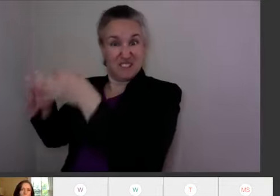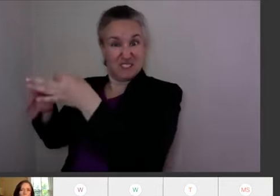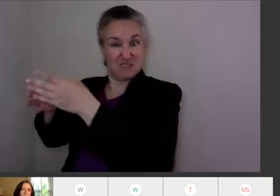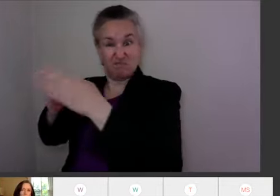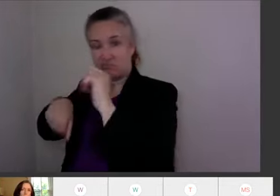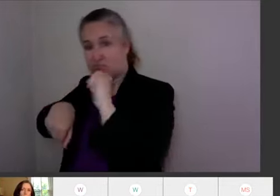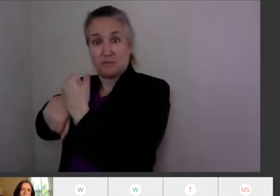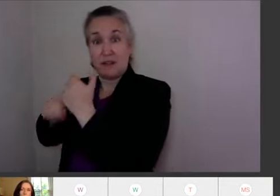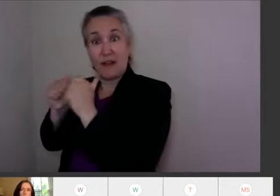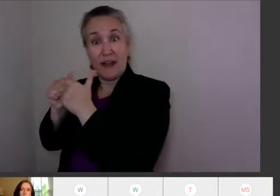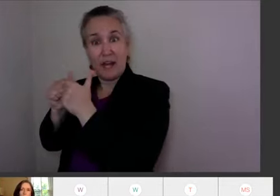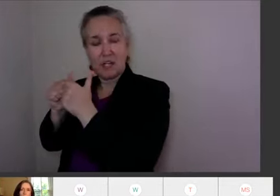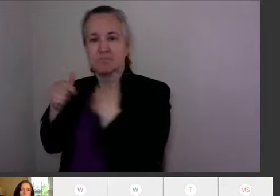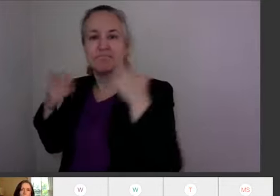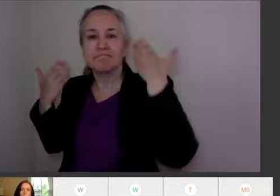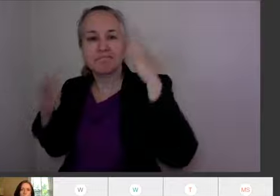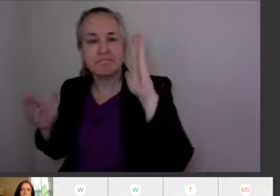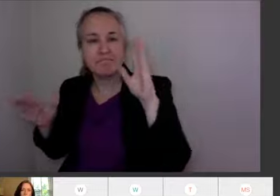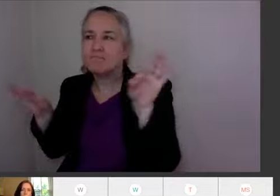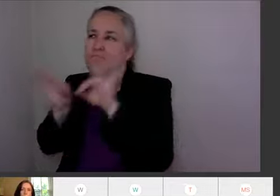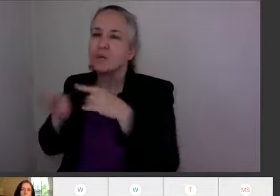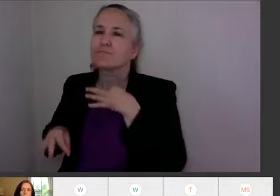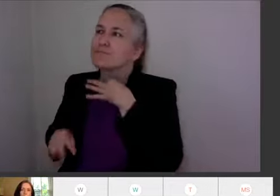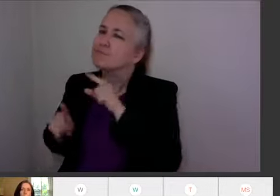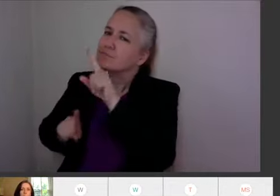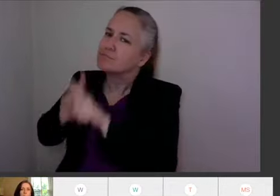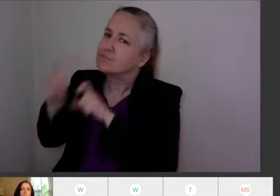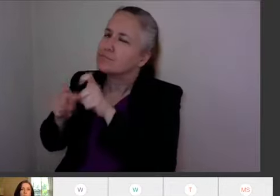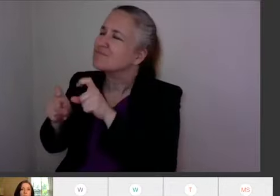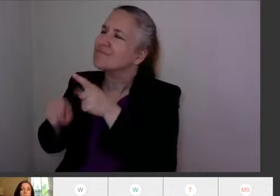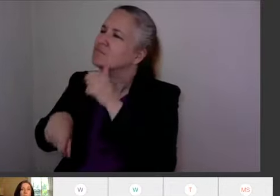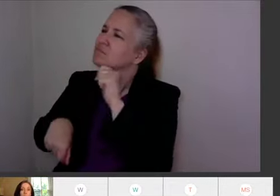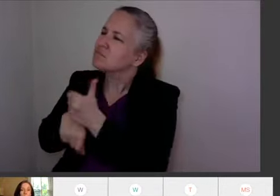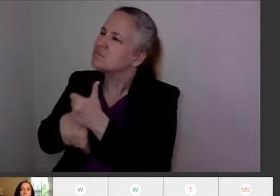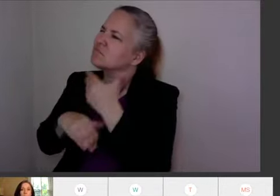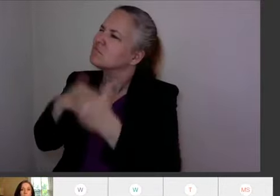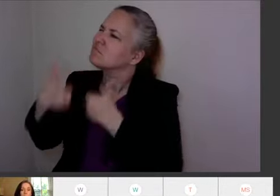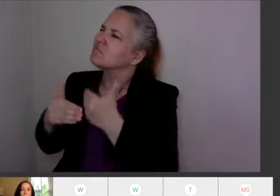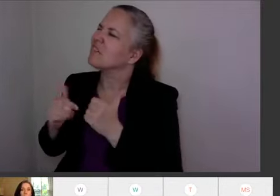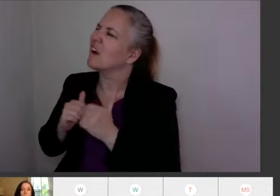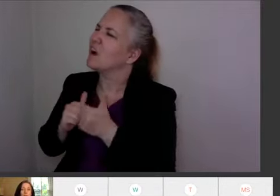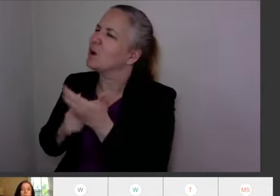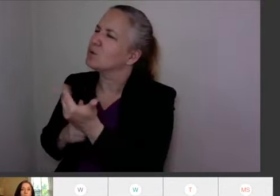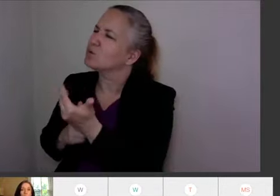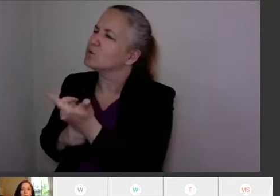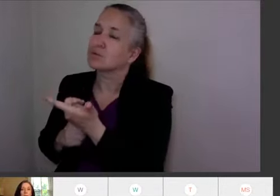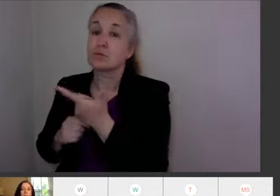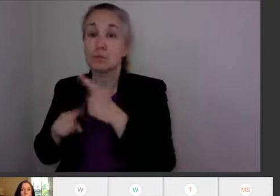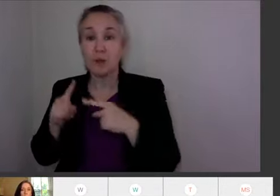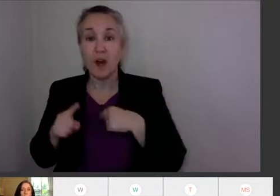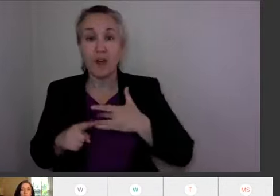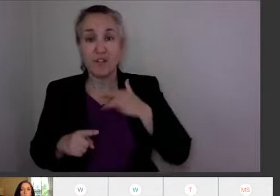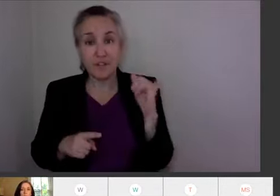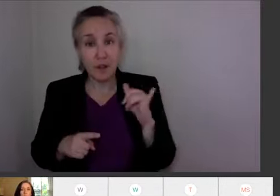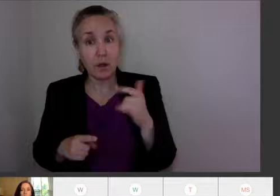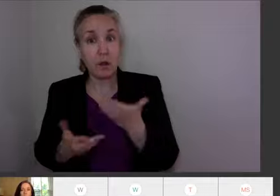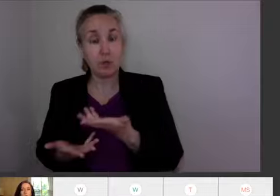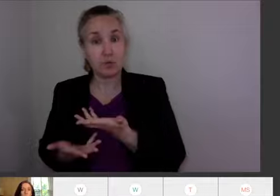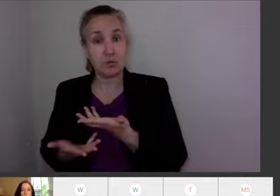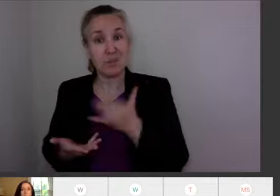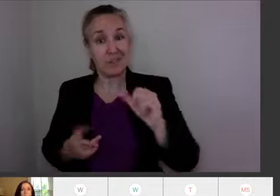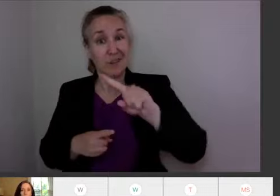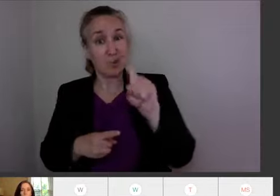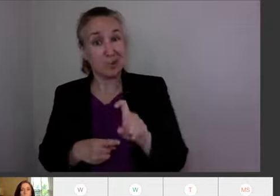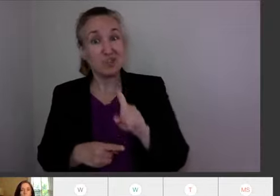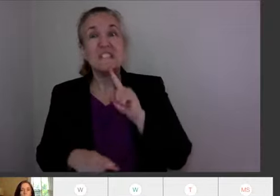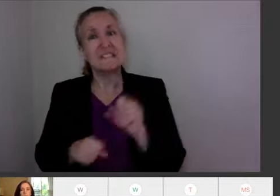I would actually have a lot of questions about how they're even doing that. But I do think that that is a very legitimate question